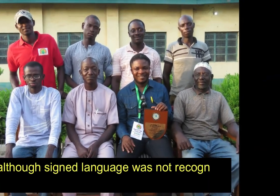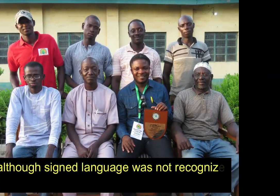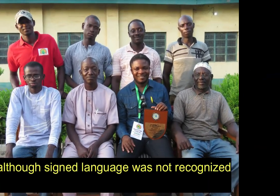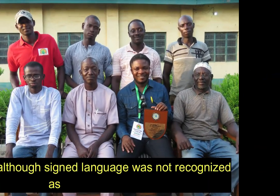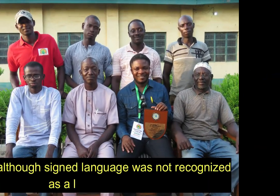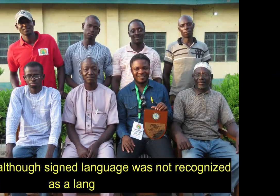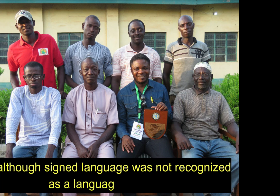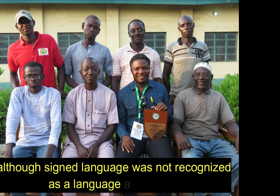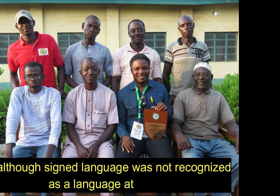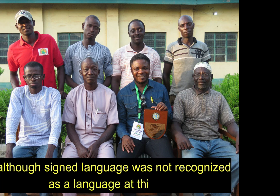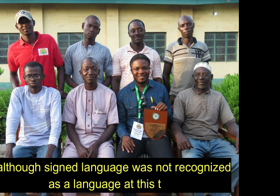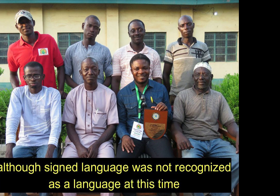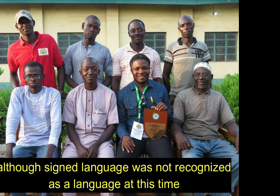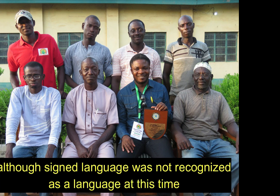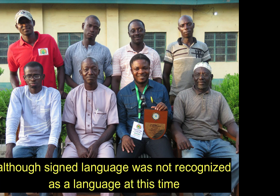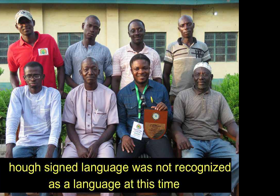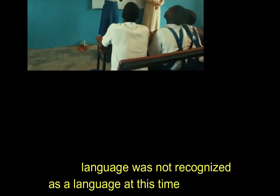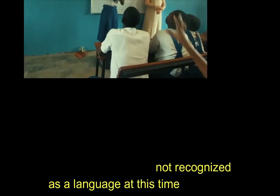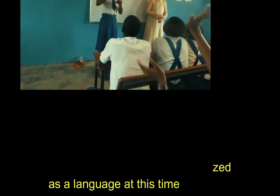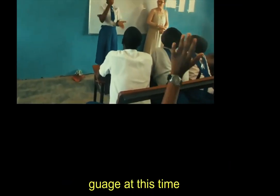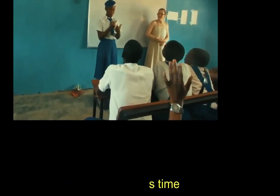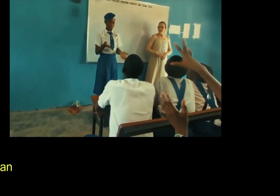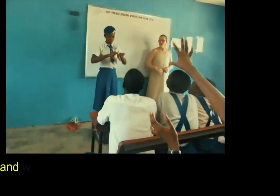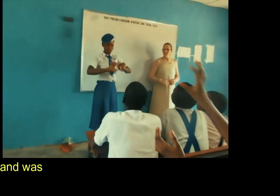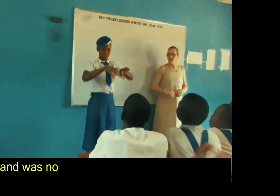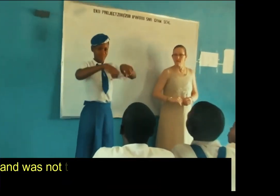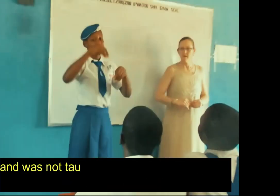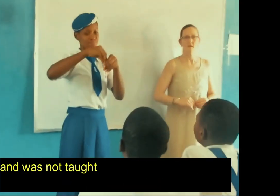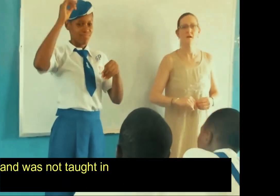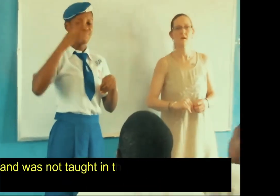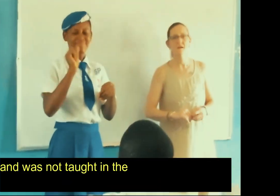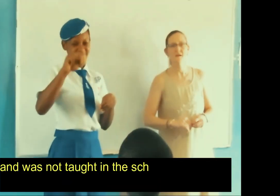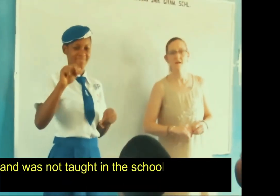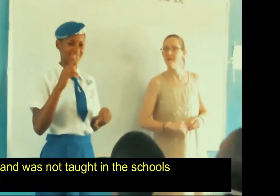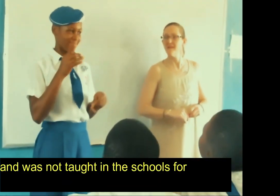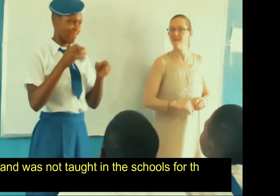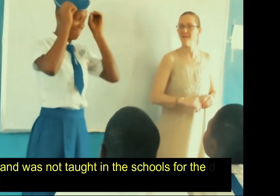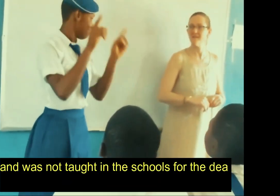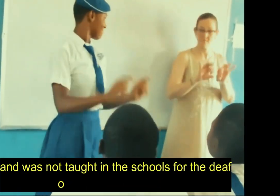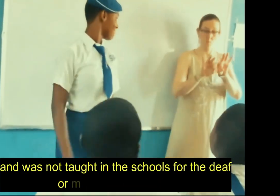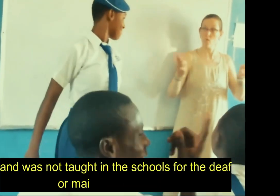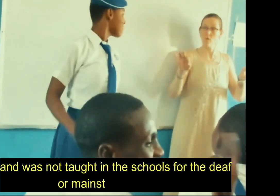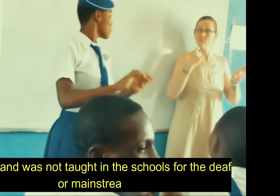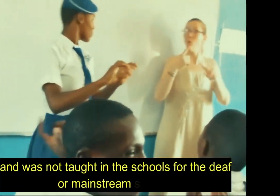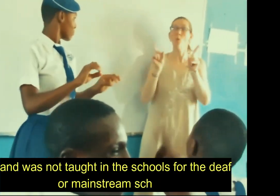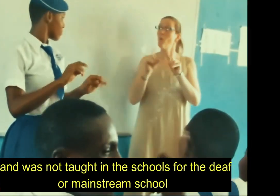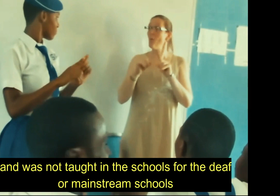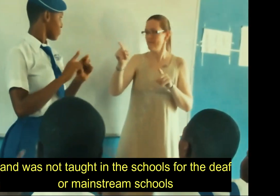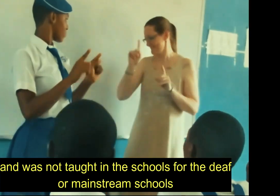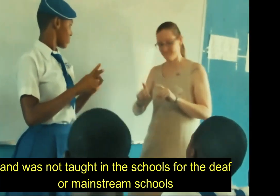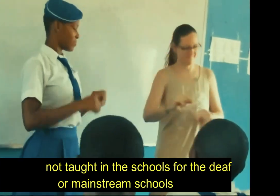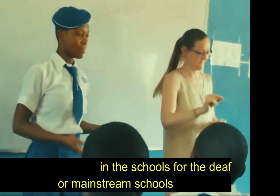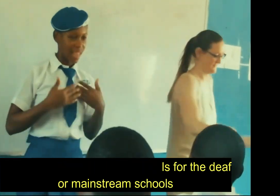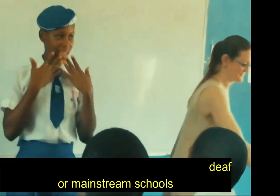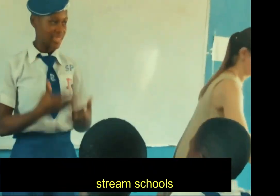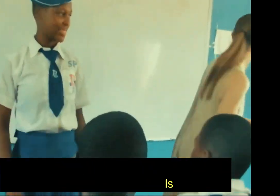yet recognized as a language at this time and was not taught in schools for the deaf or mainstream schools, it